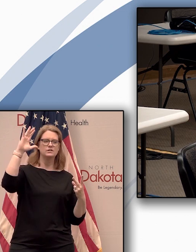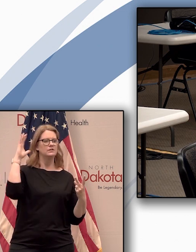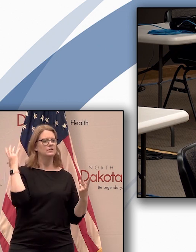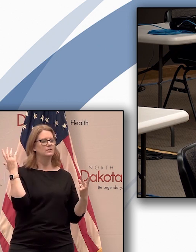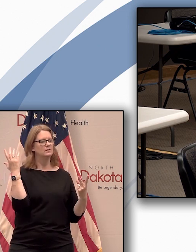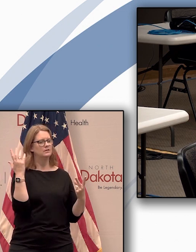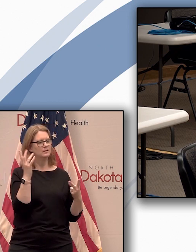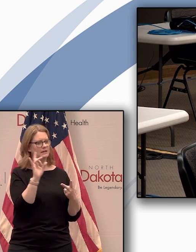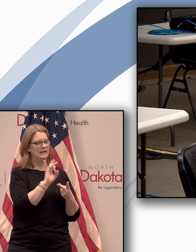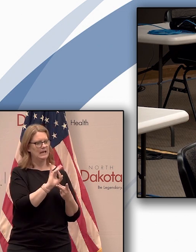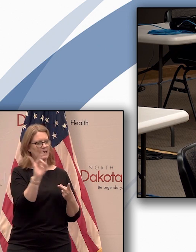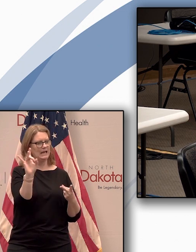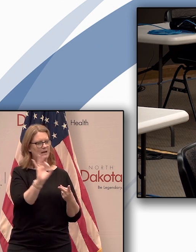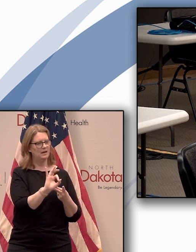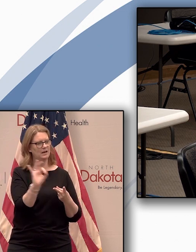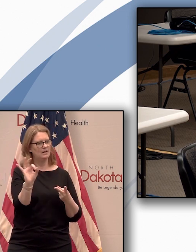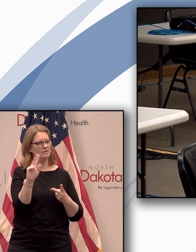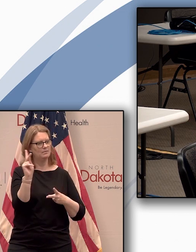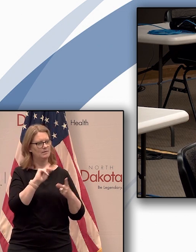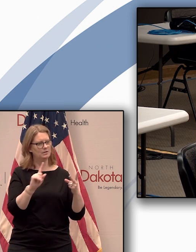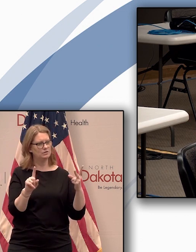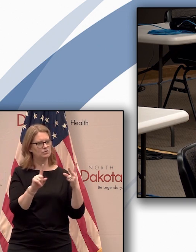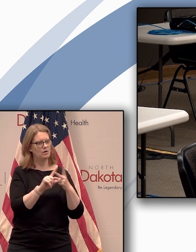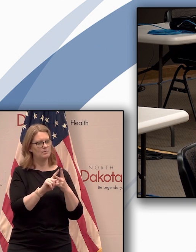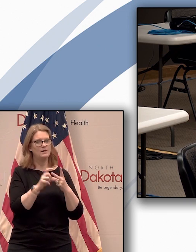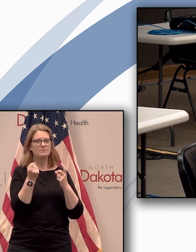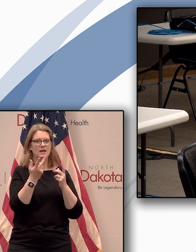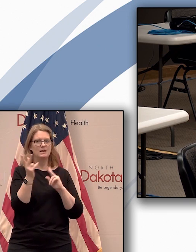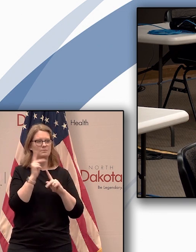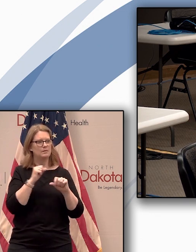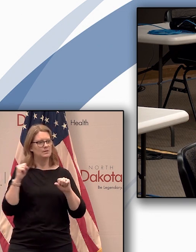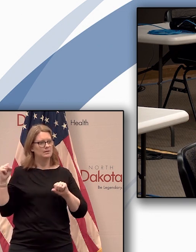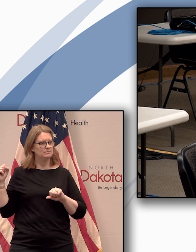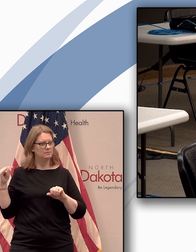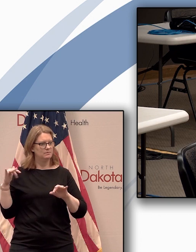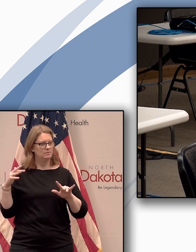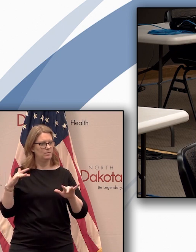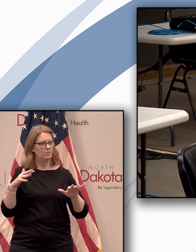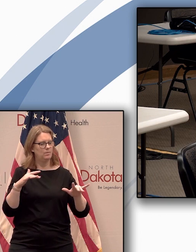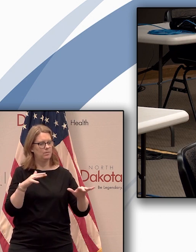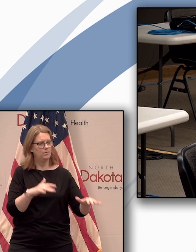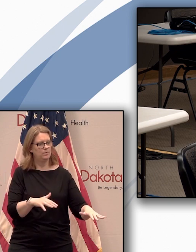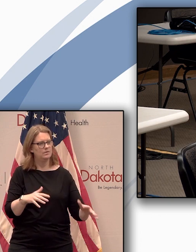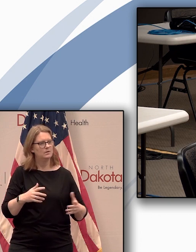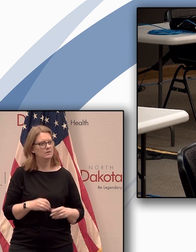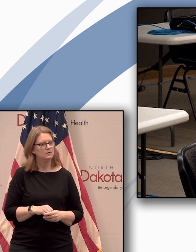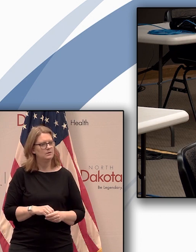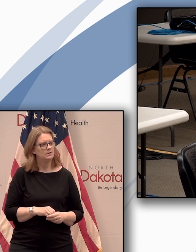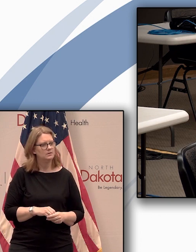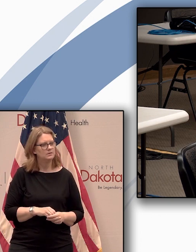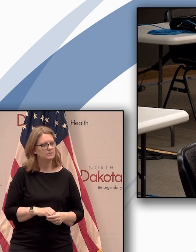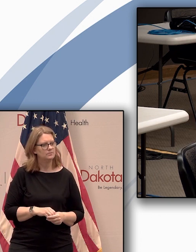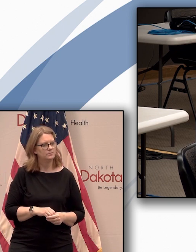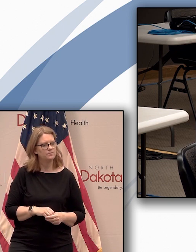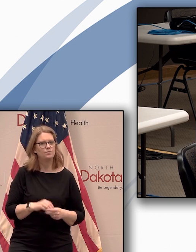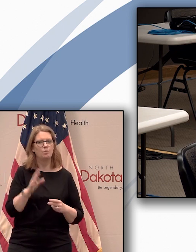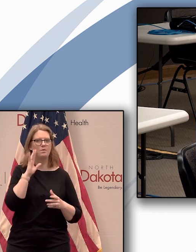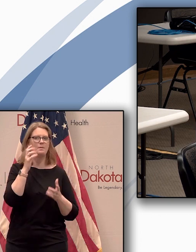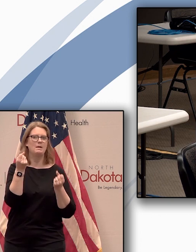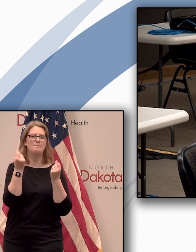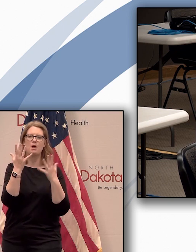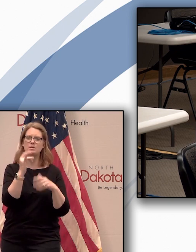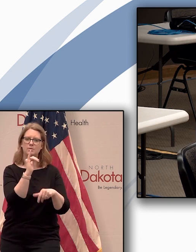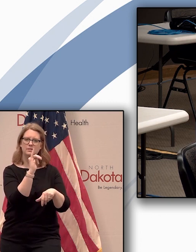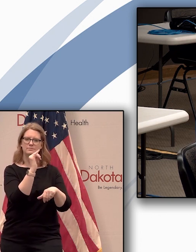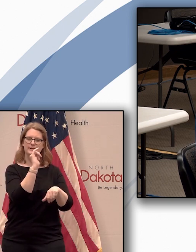a.m. or 9 a.m. whenever, workers show up here, a lot of people filing in at once. And are there going to be efforts to have multiple stations set up